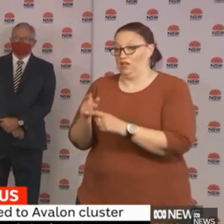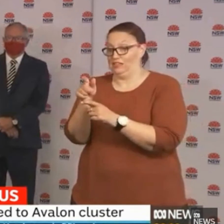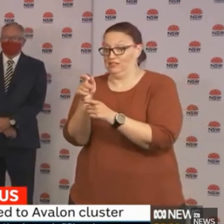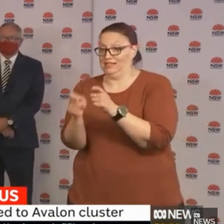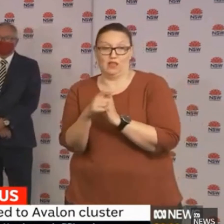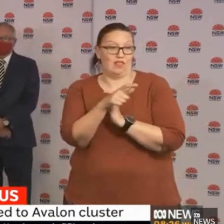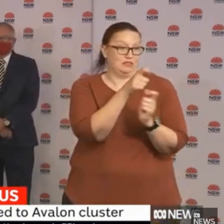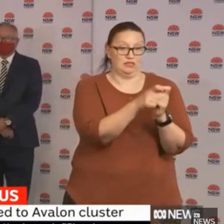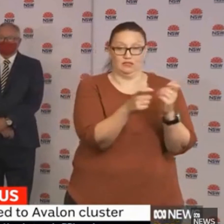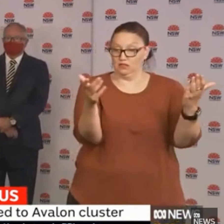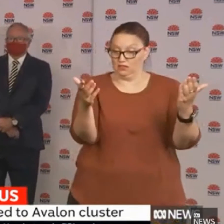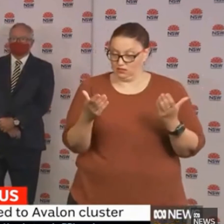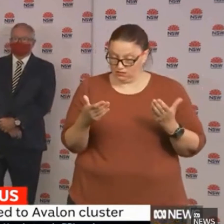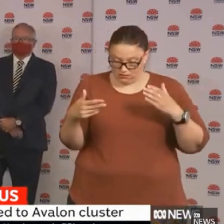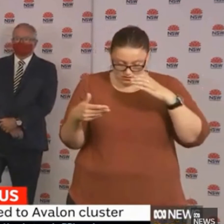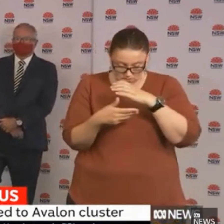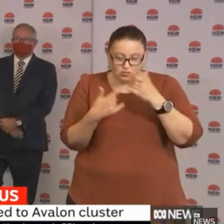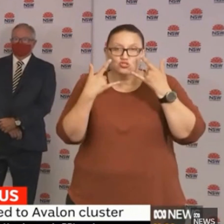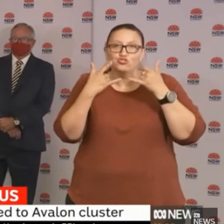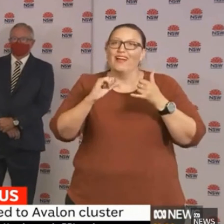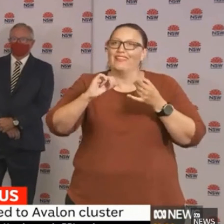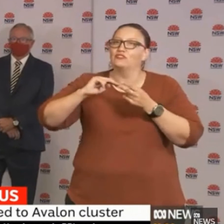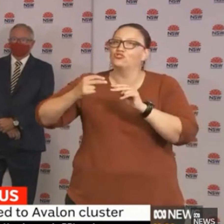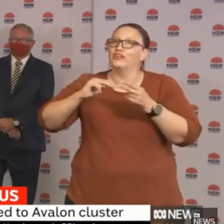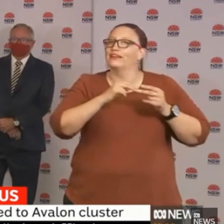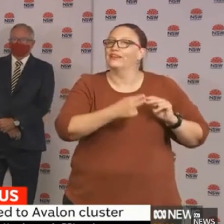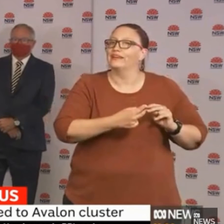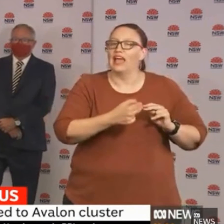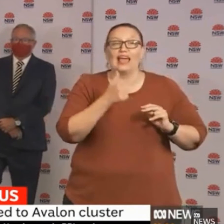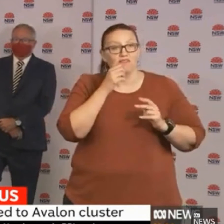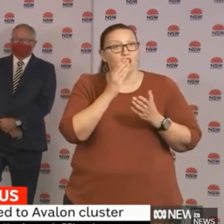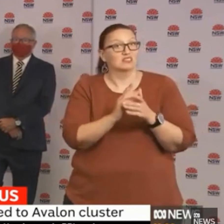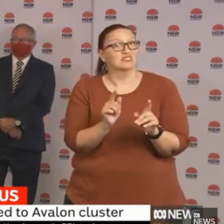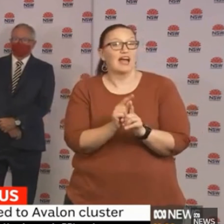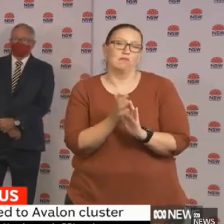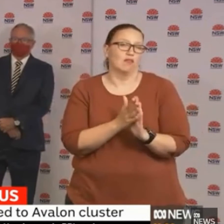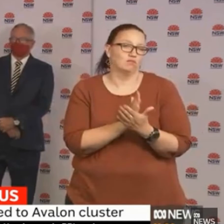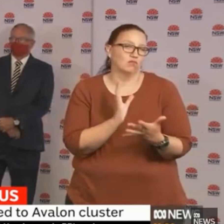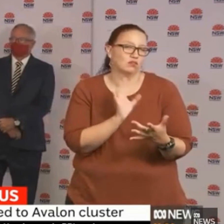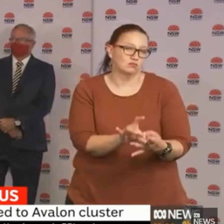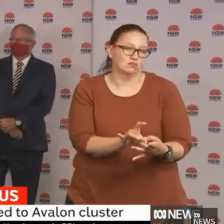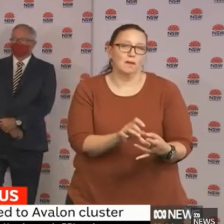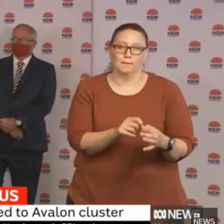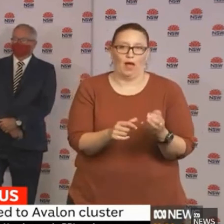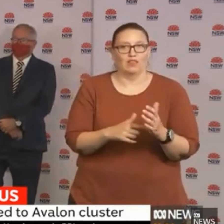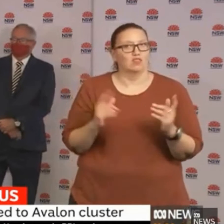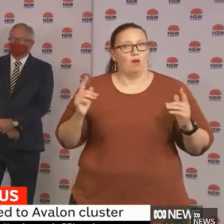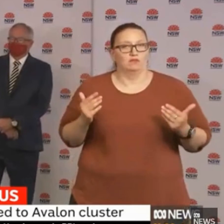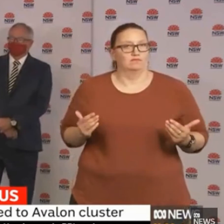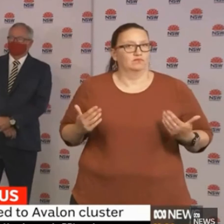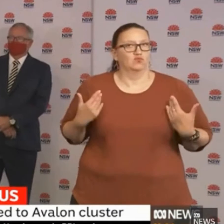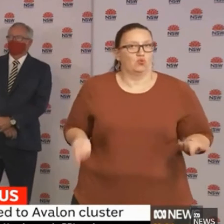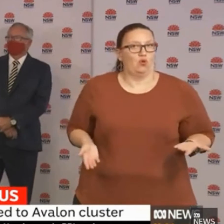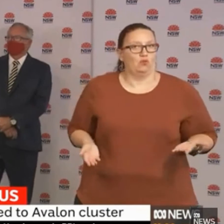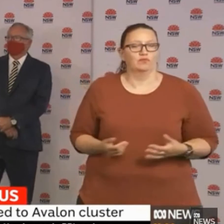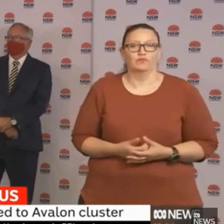genomes all match, then again that tells us it's associated with it. But what we're trying to do with our epidemiology is